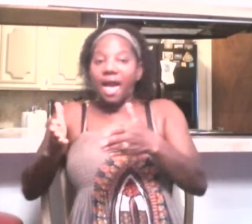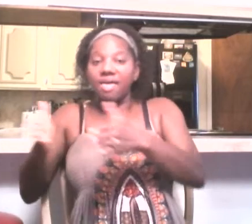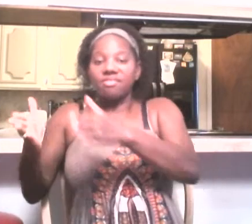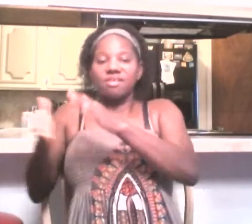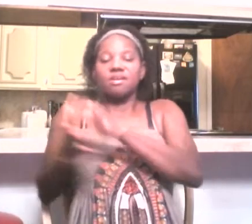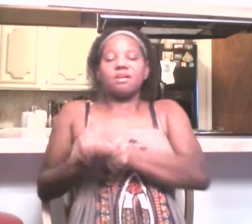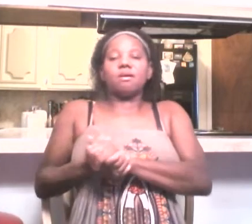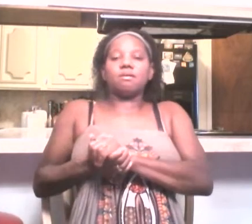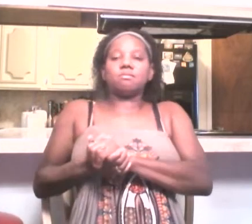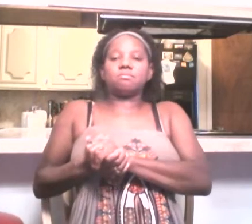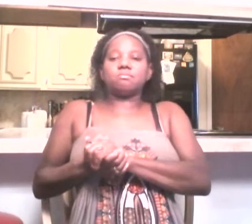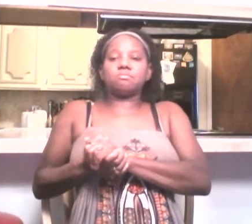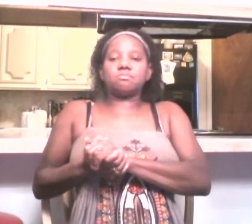path.